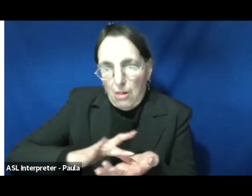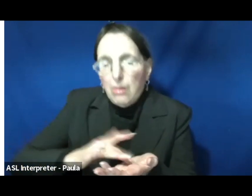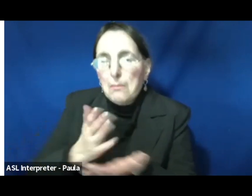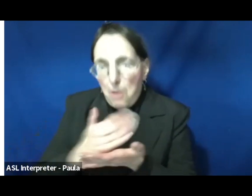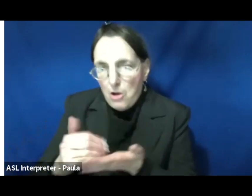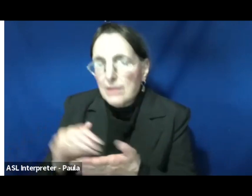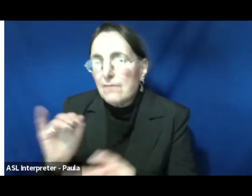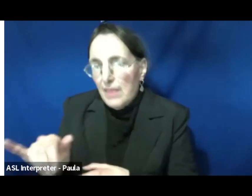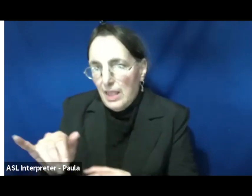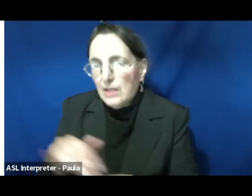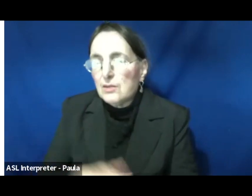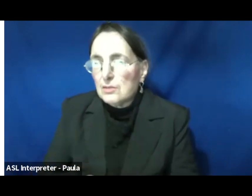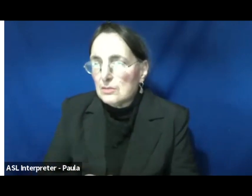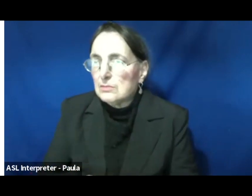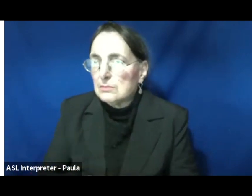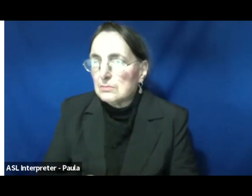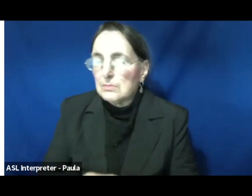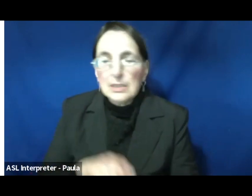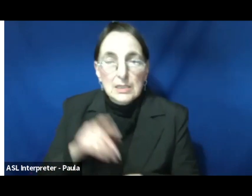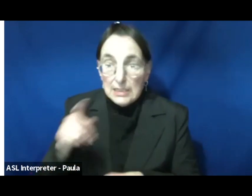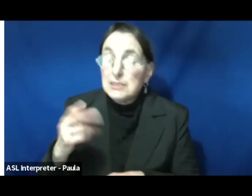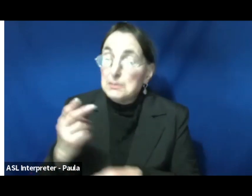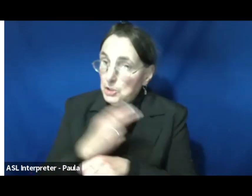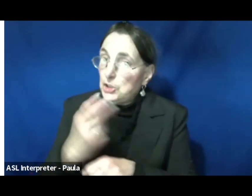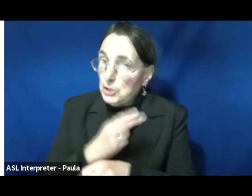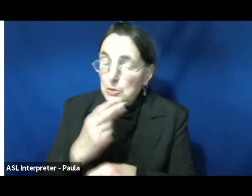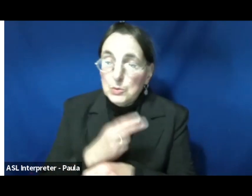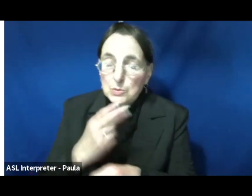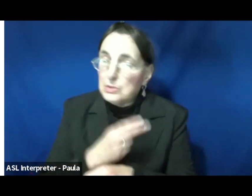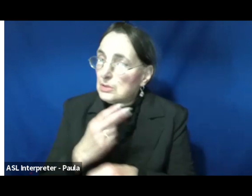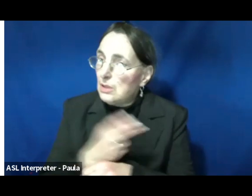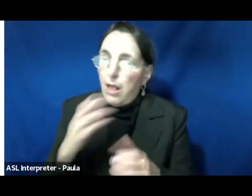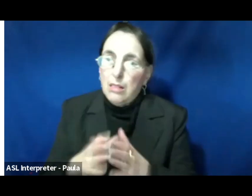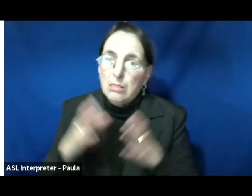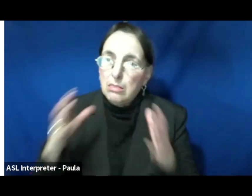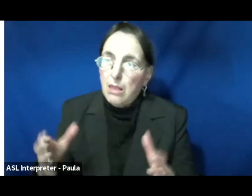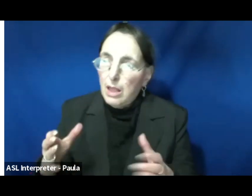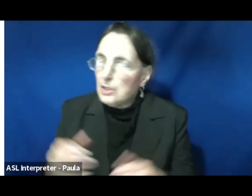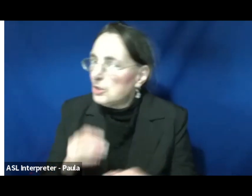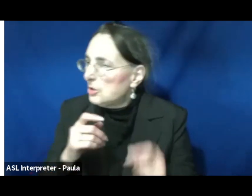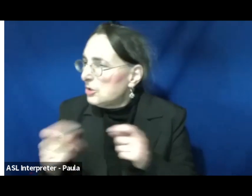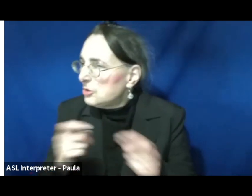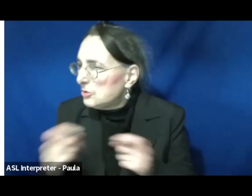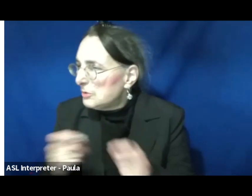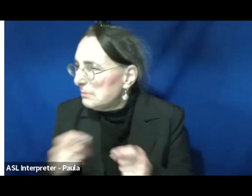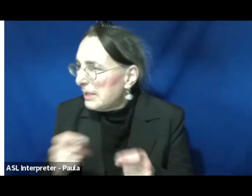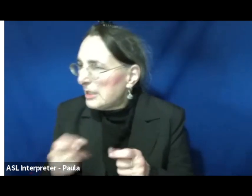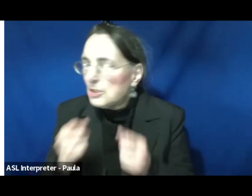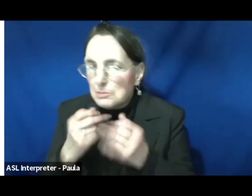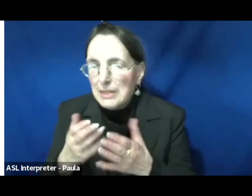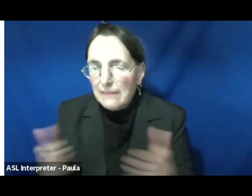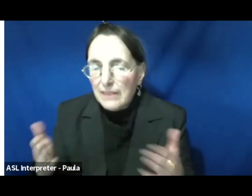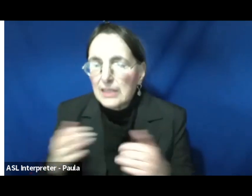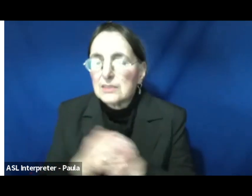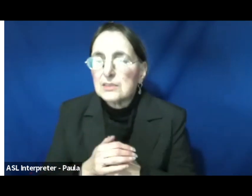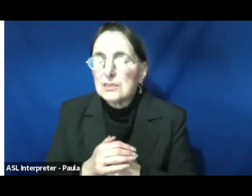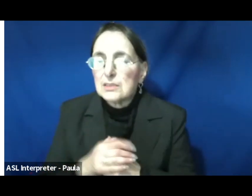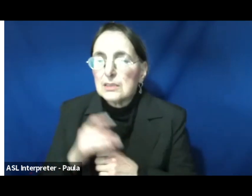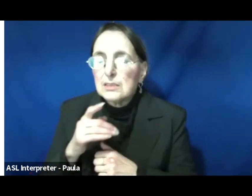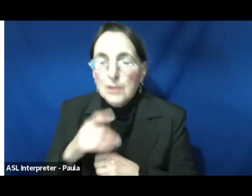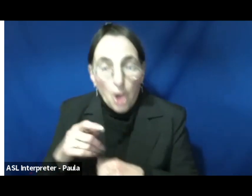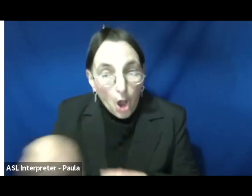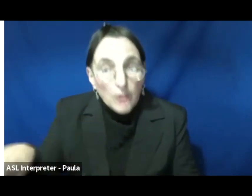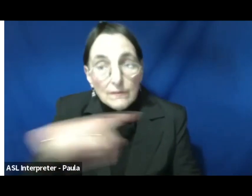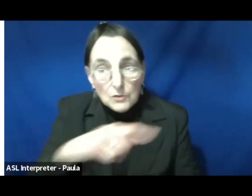right? It has been used extensively to manage a bunch of things. And in your system, all of you in this